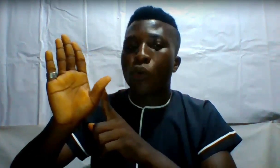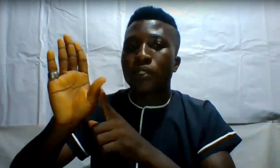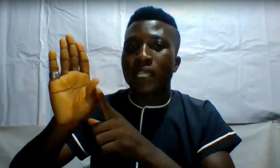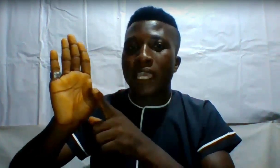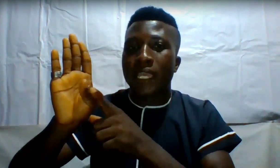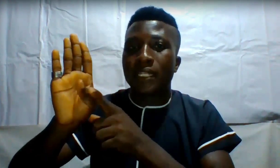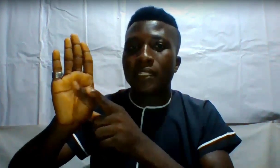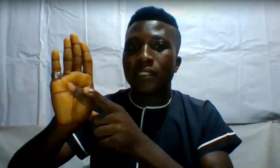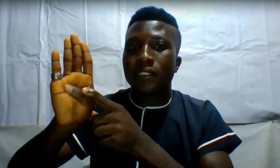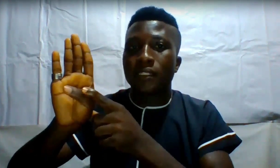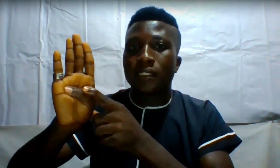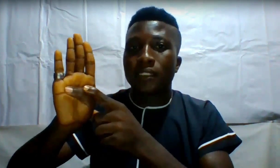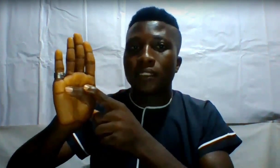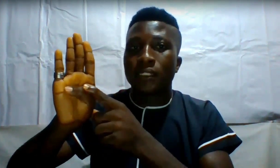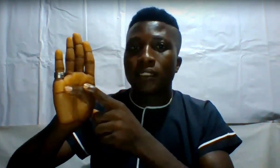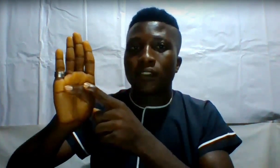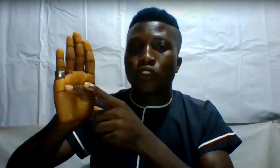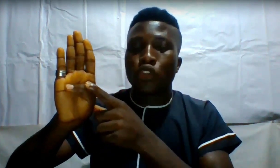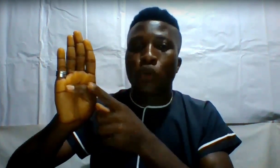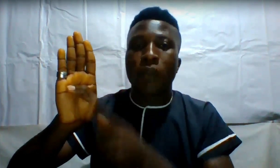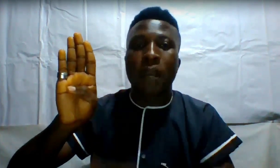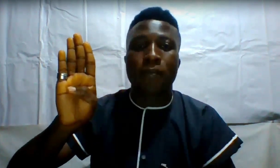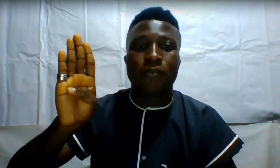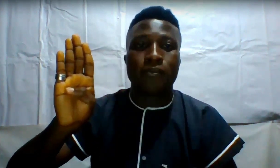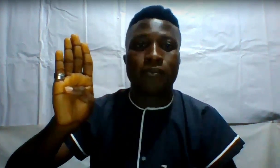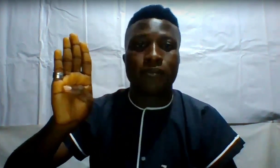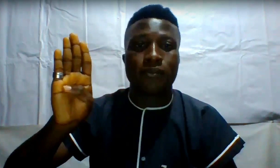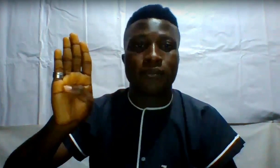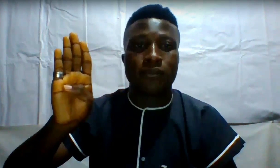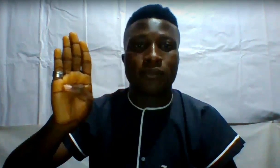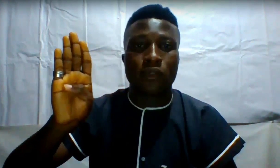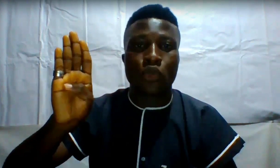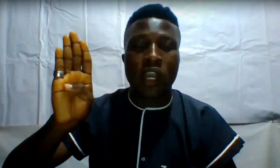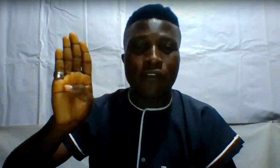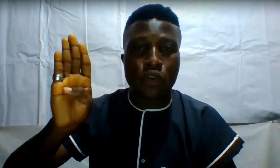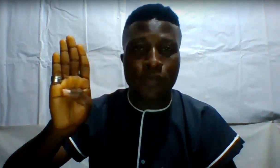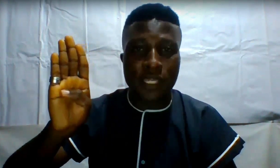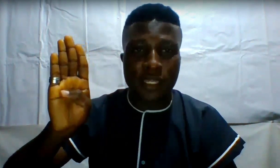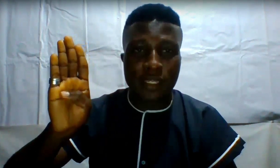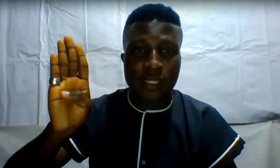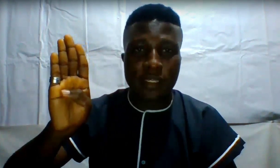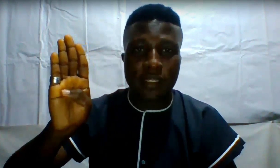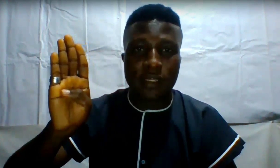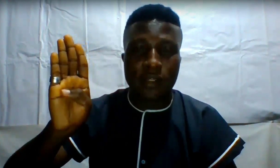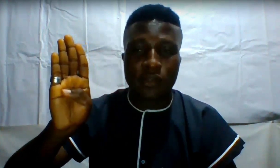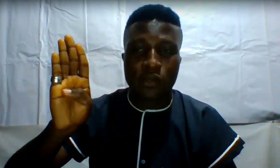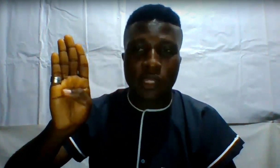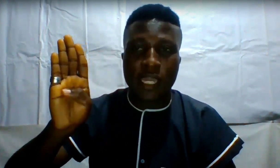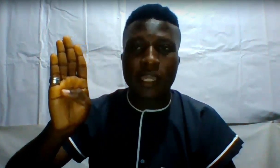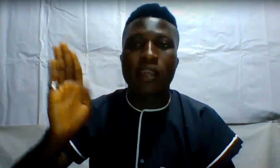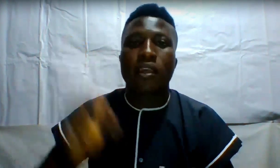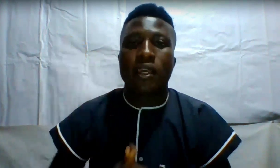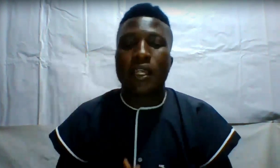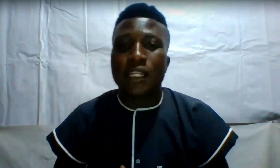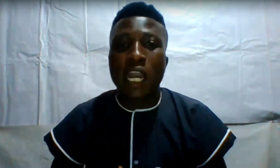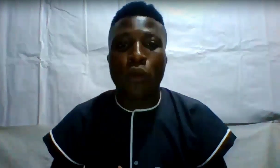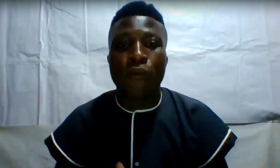in to your palm. You have your B. Okay? Now, for the